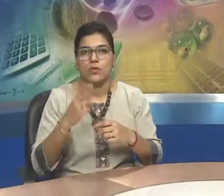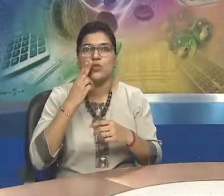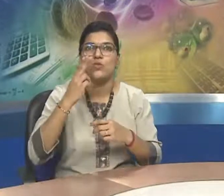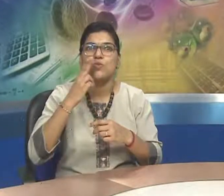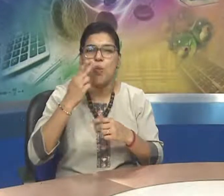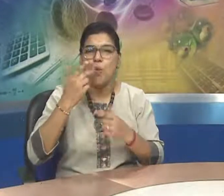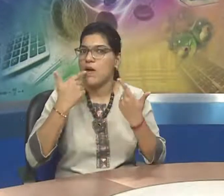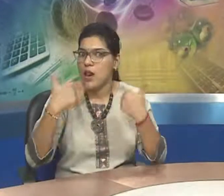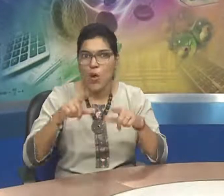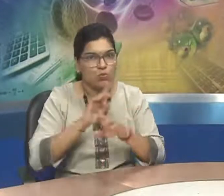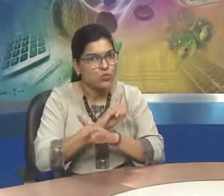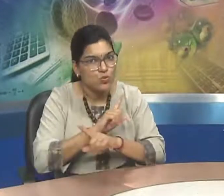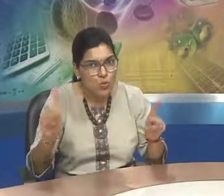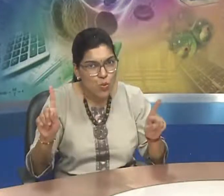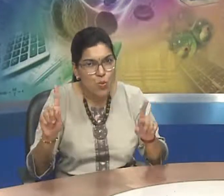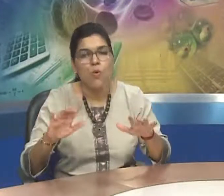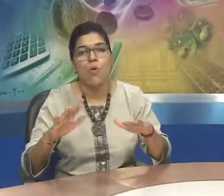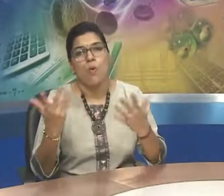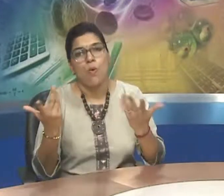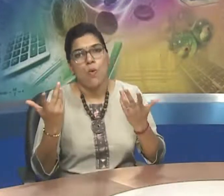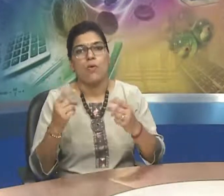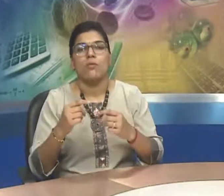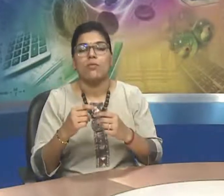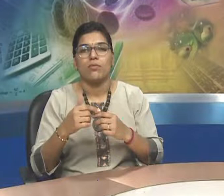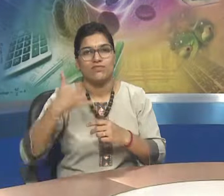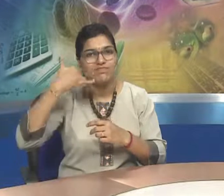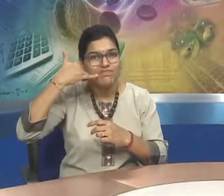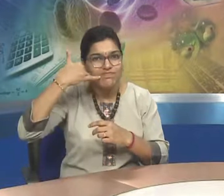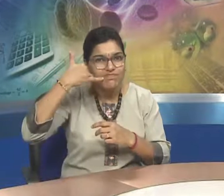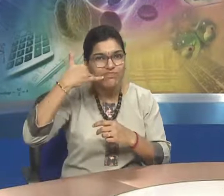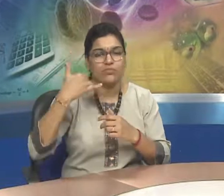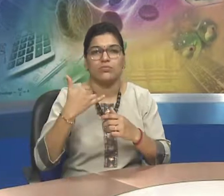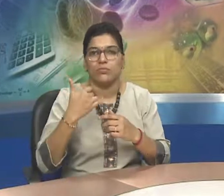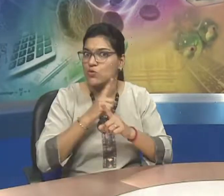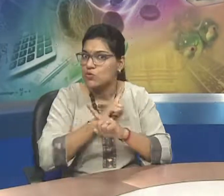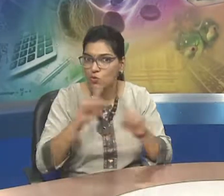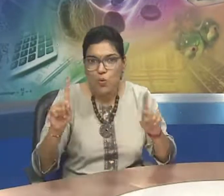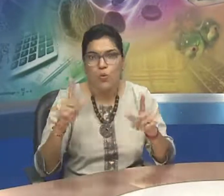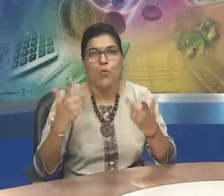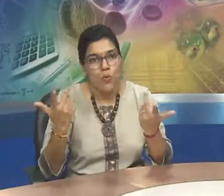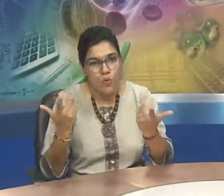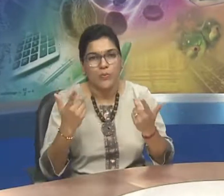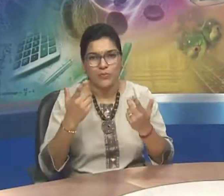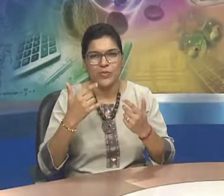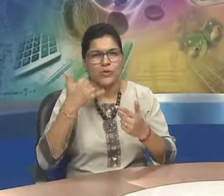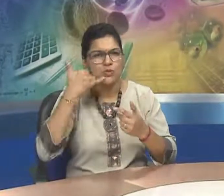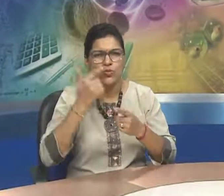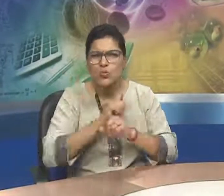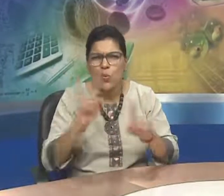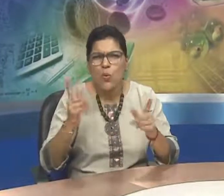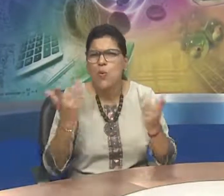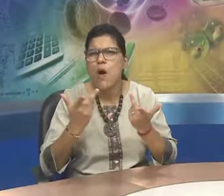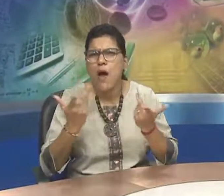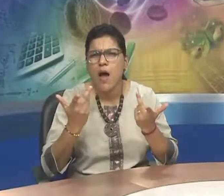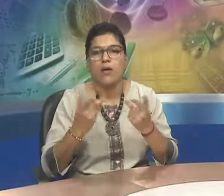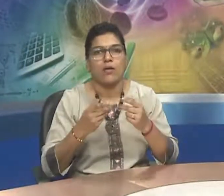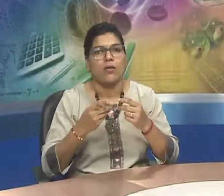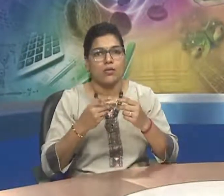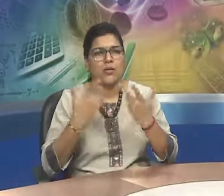something, like smoking. Someone is not allowed to smoke, we are not allowed to smoke. Some places